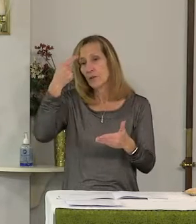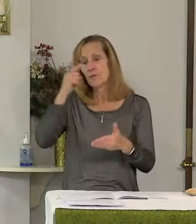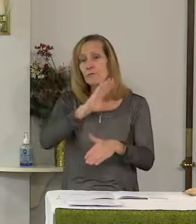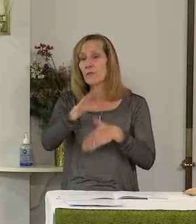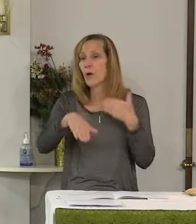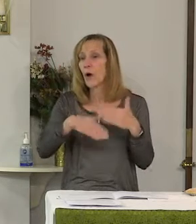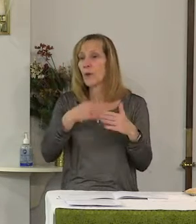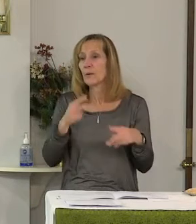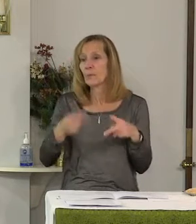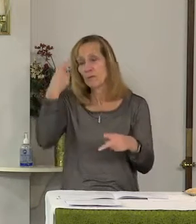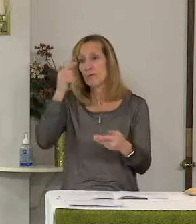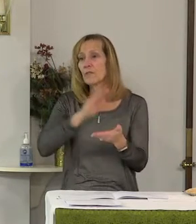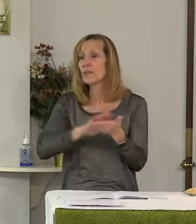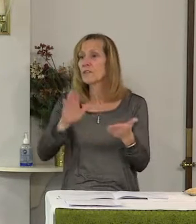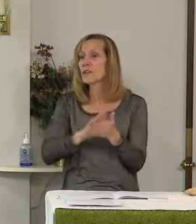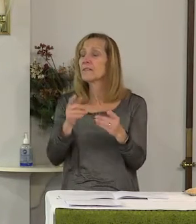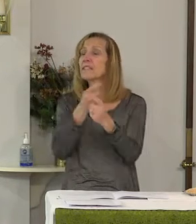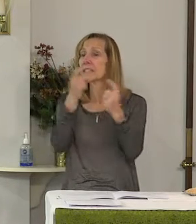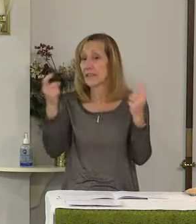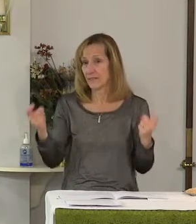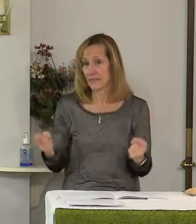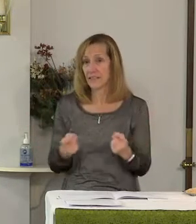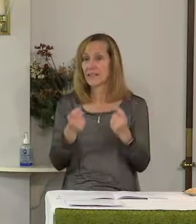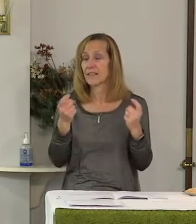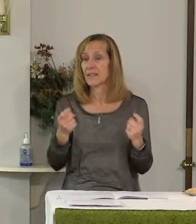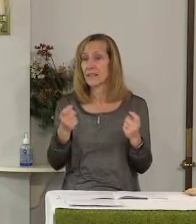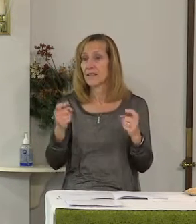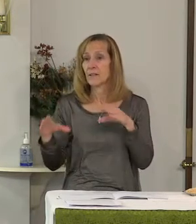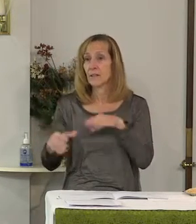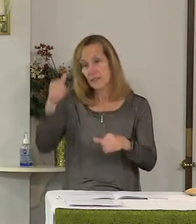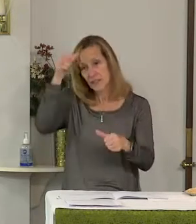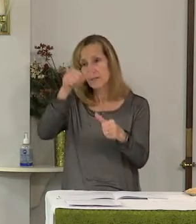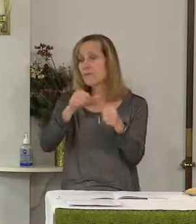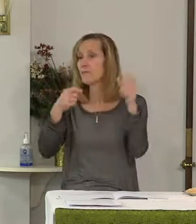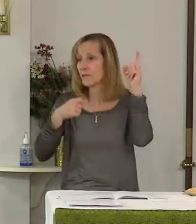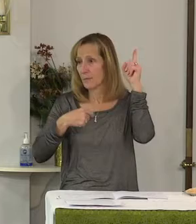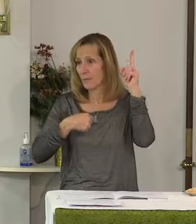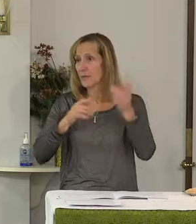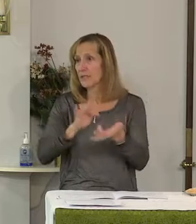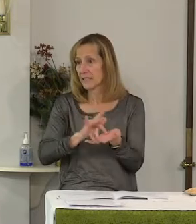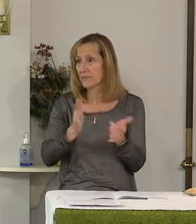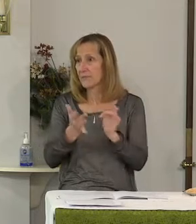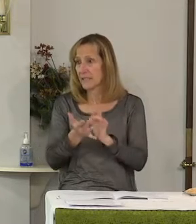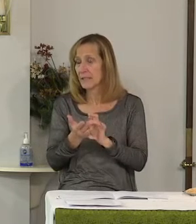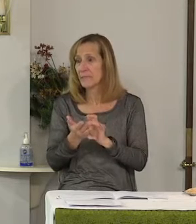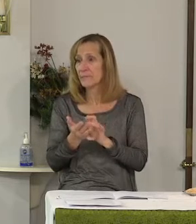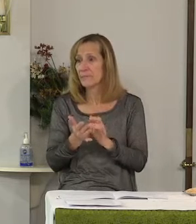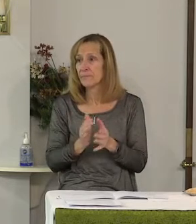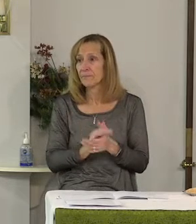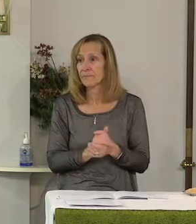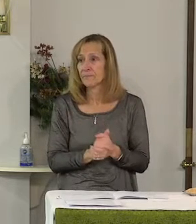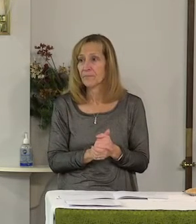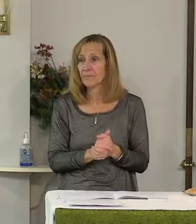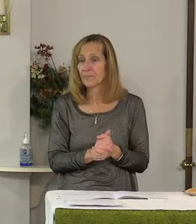for you and for all people for the forgiveness of sin. Do this for the remembrance of me."